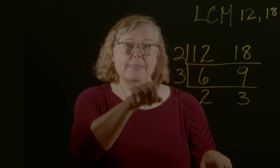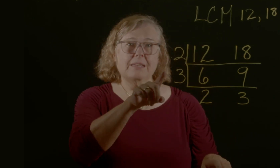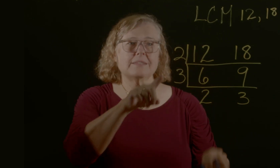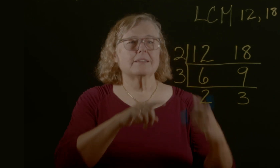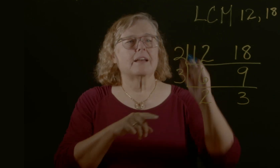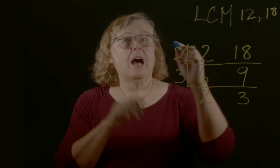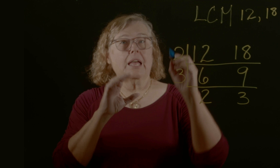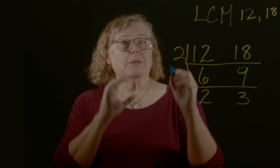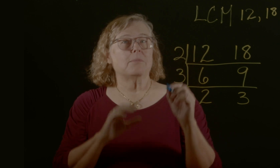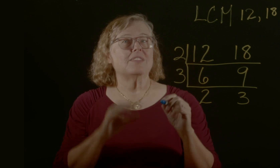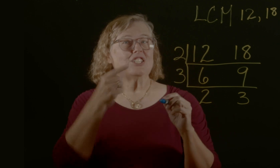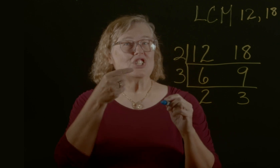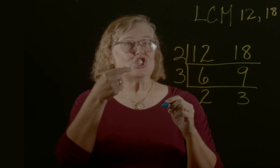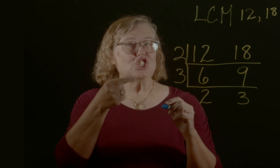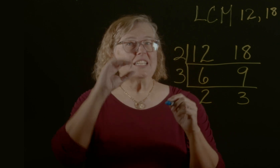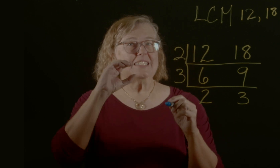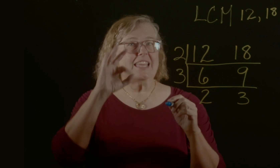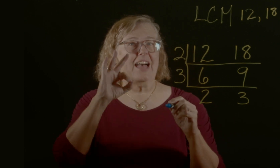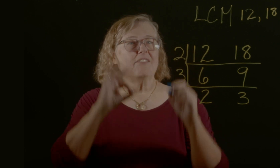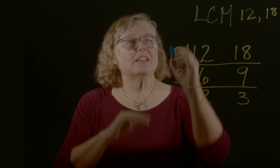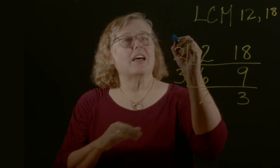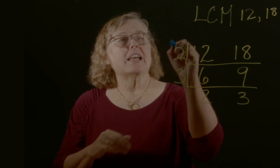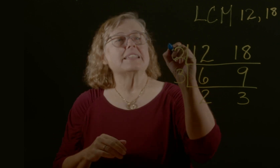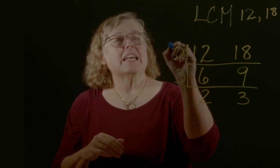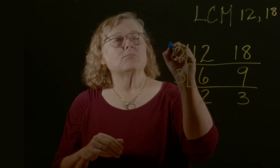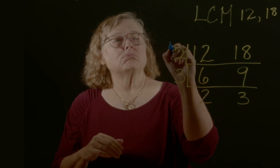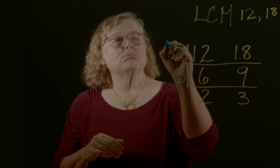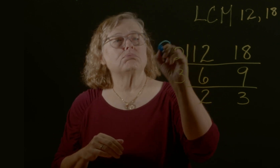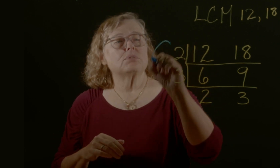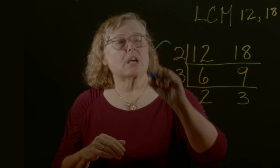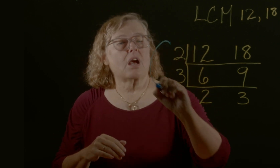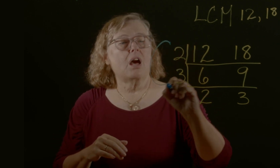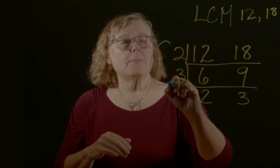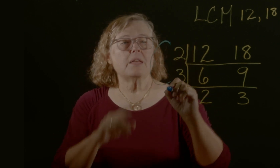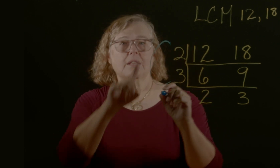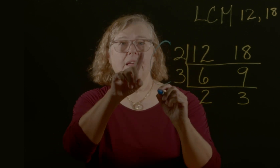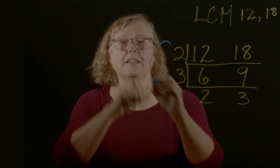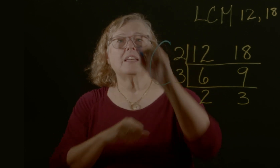All right, so we remember, we're going to practice real quick, the GCF right here.